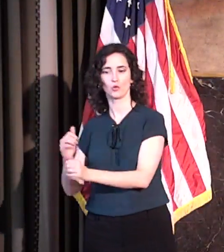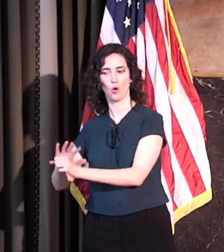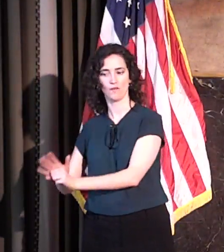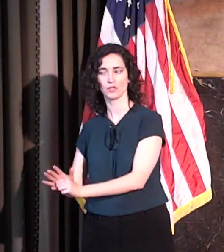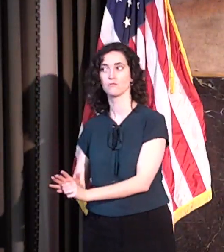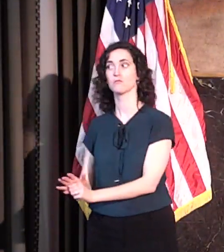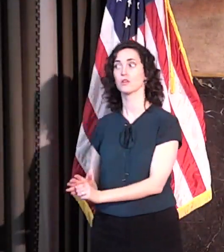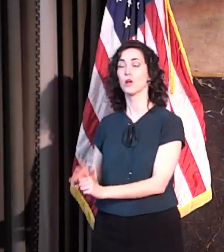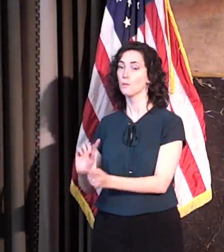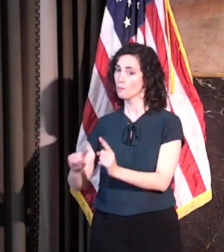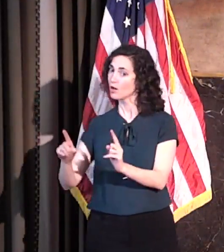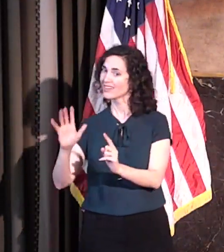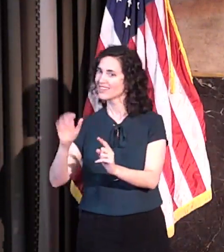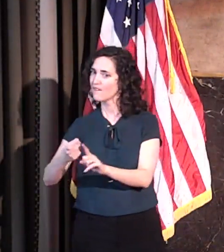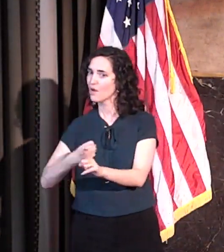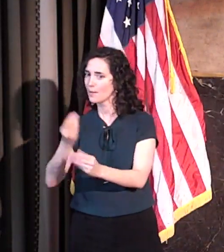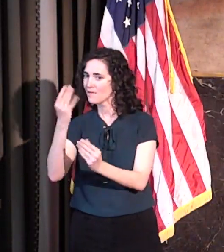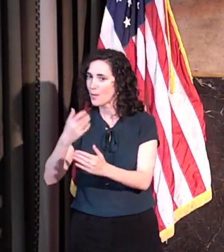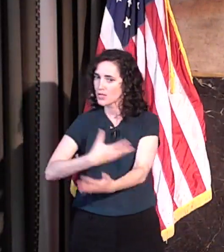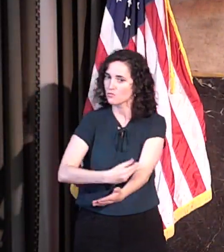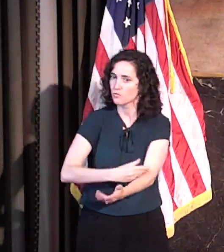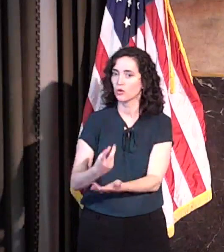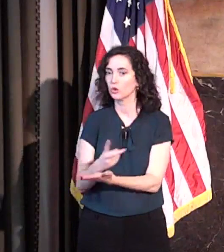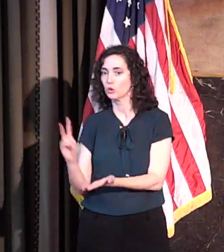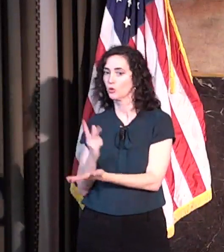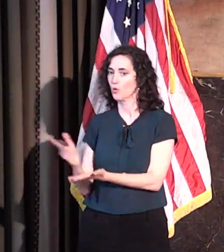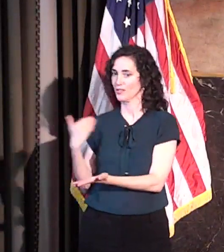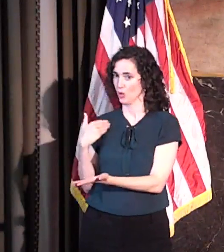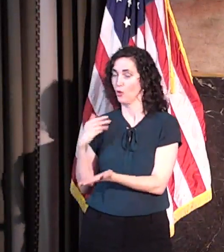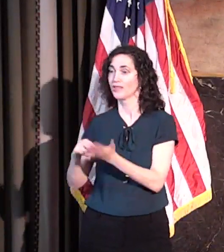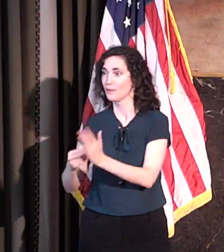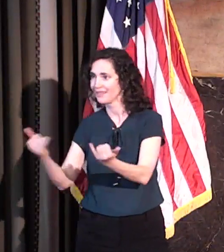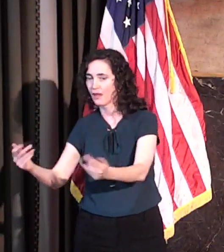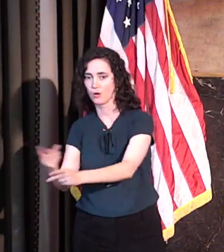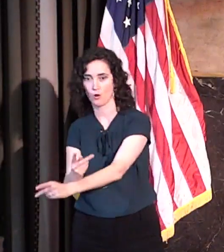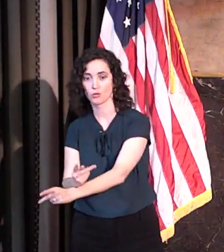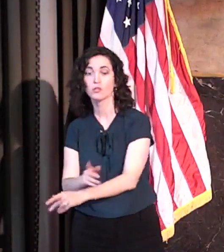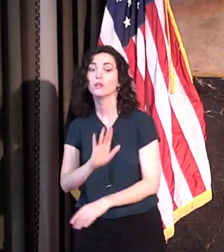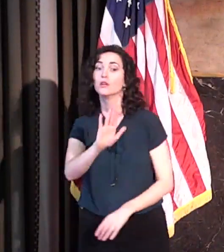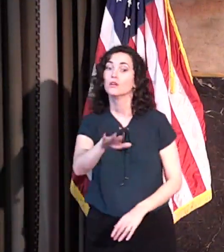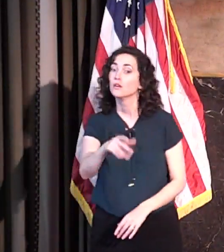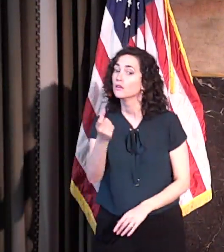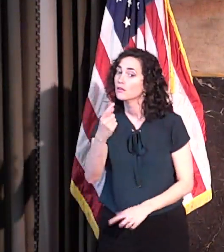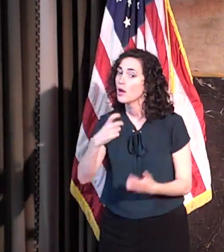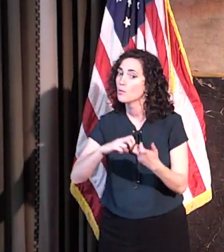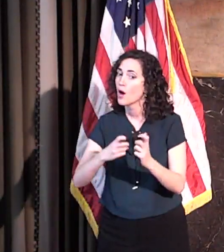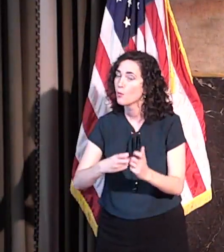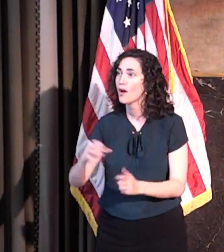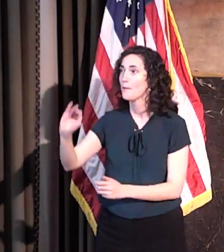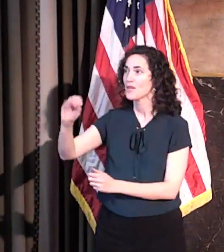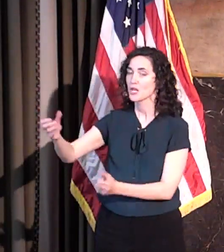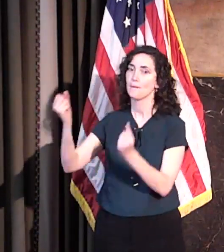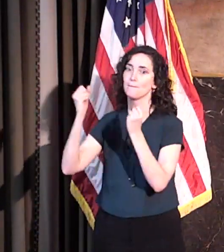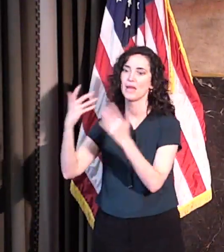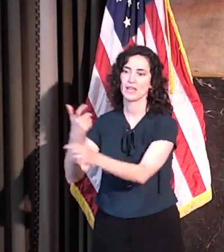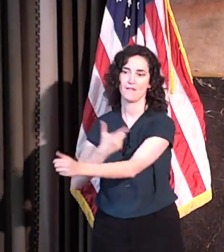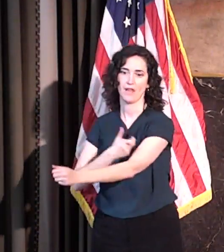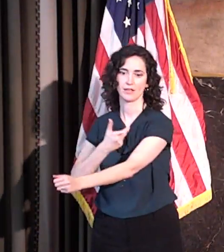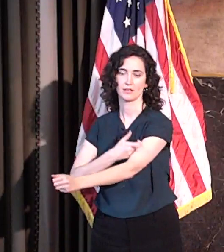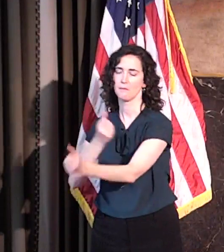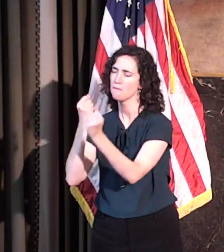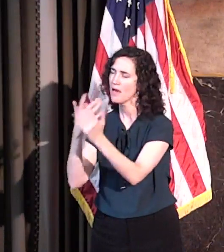gives me concern is that Michigan actually is doing a little bit more vaccinations than we are in Louisiana. They have 32% of